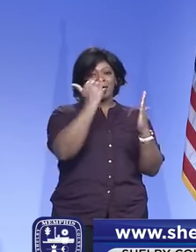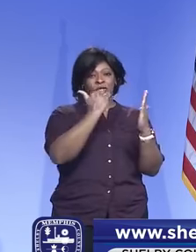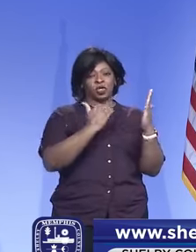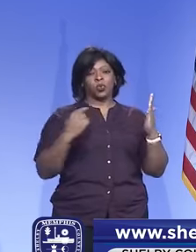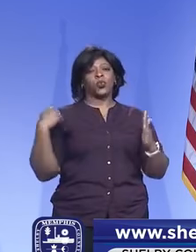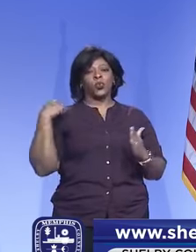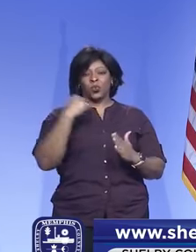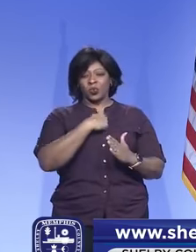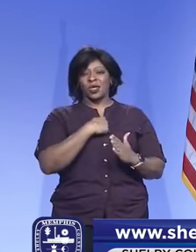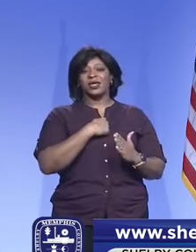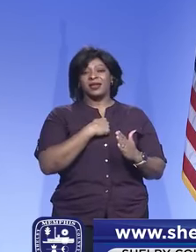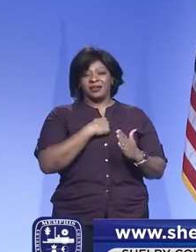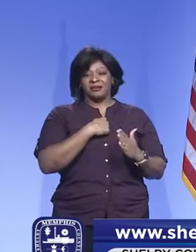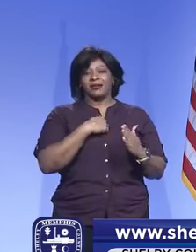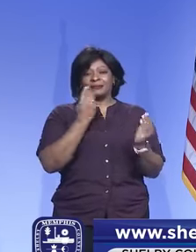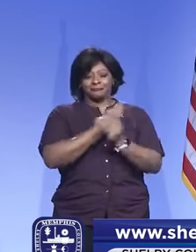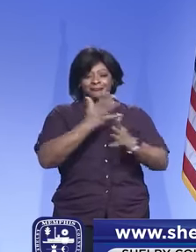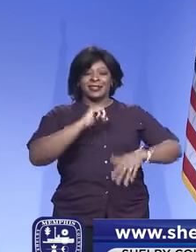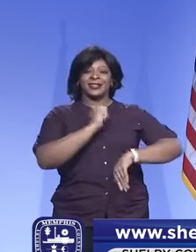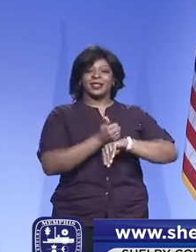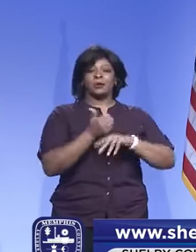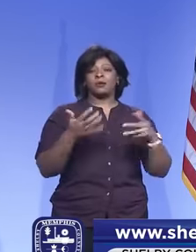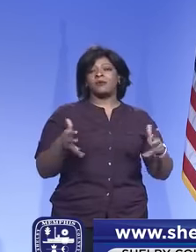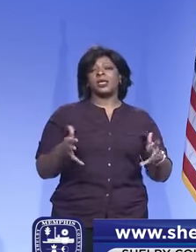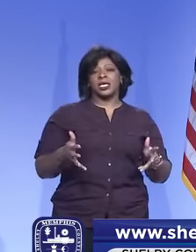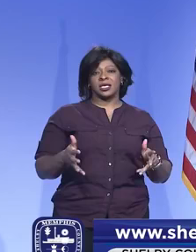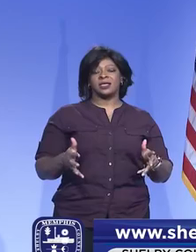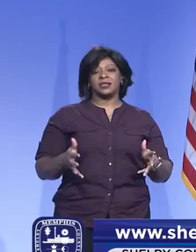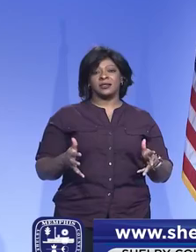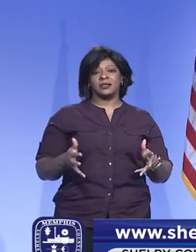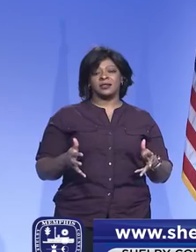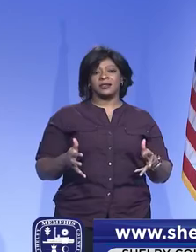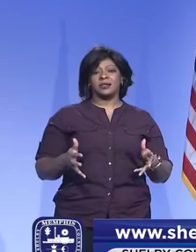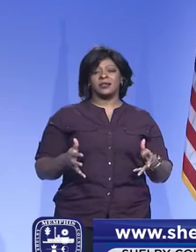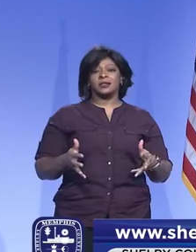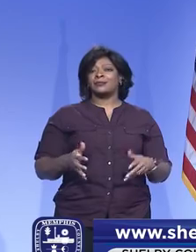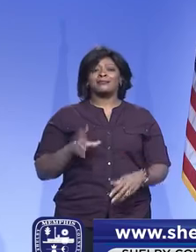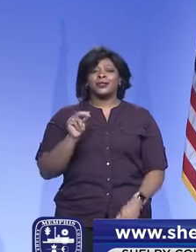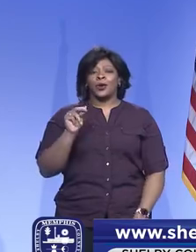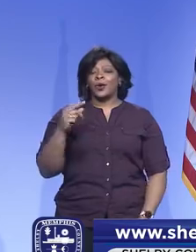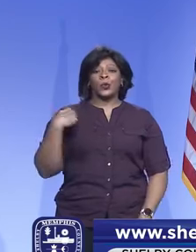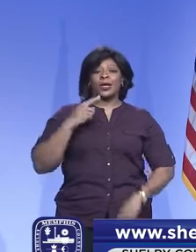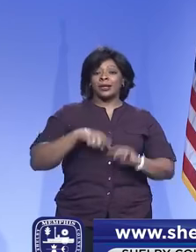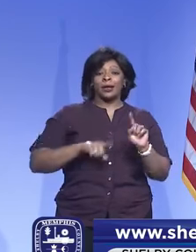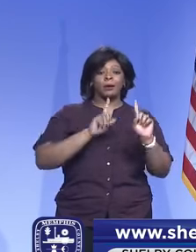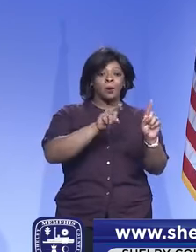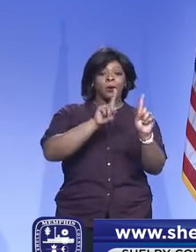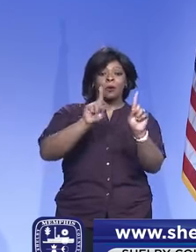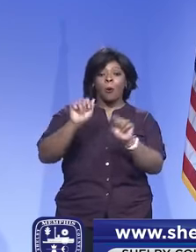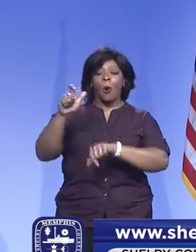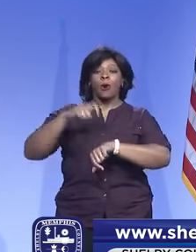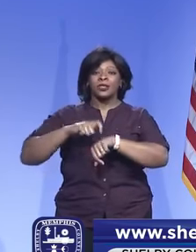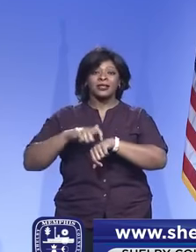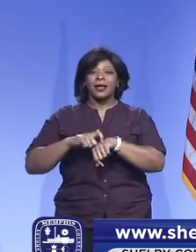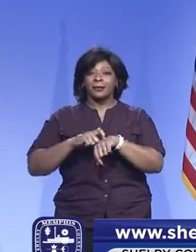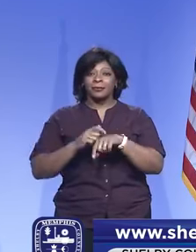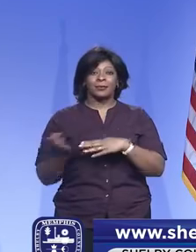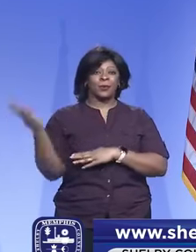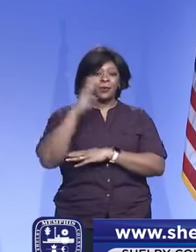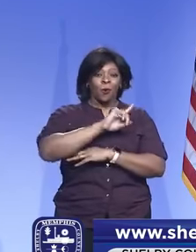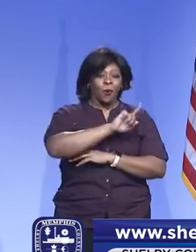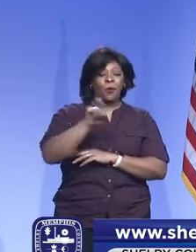we have in place. And no, we can't be everywhere at all times.